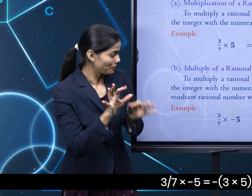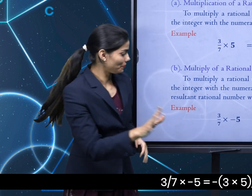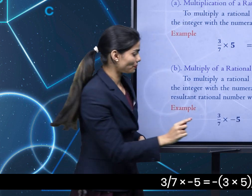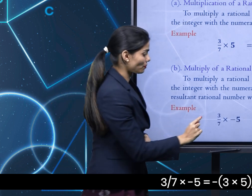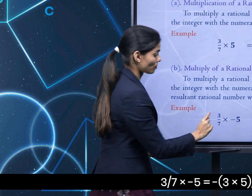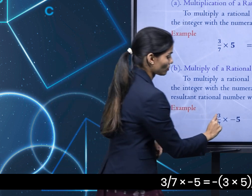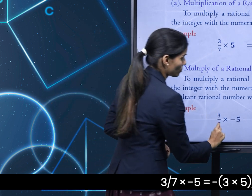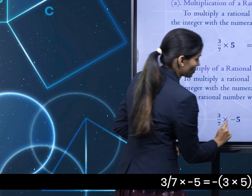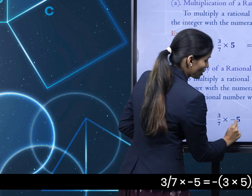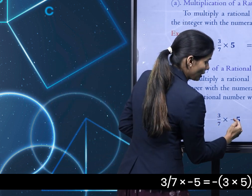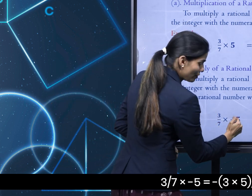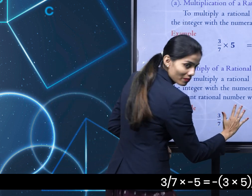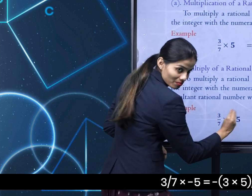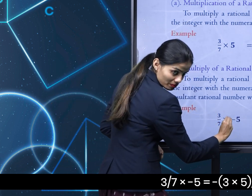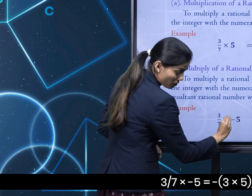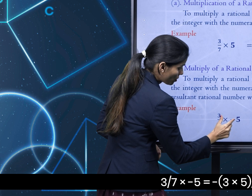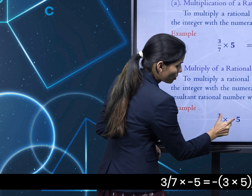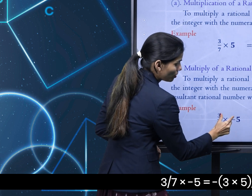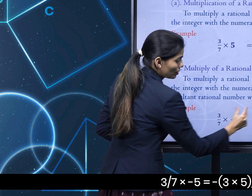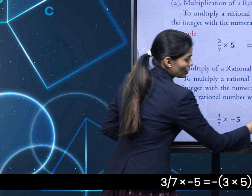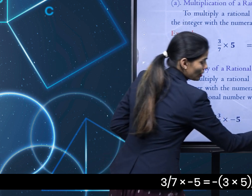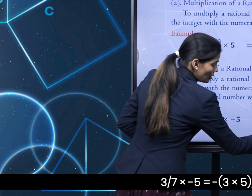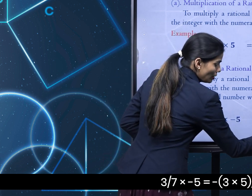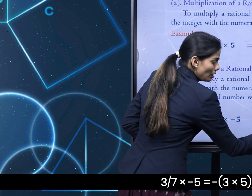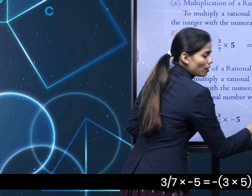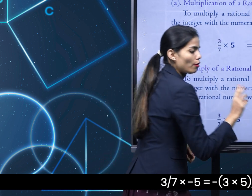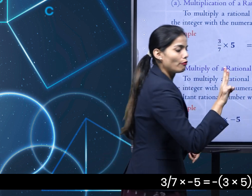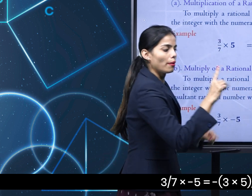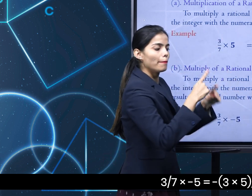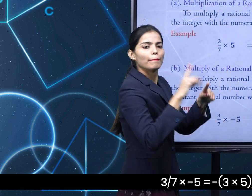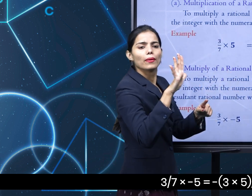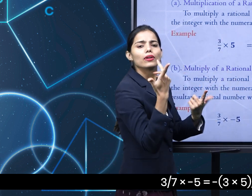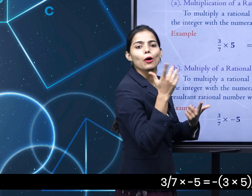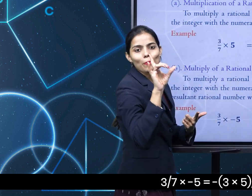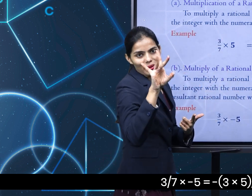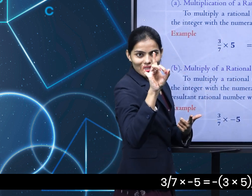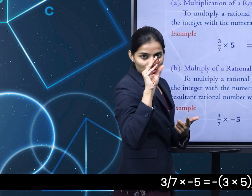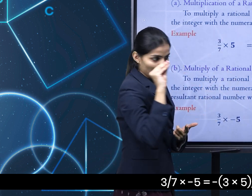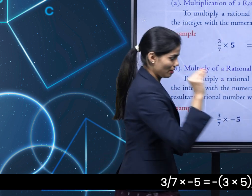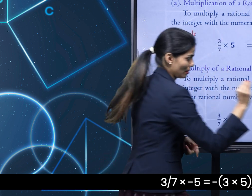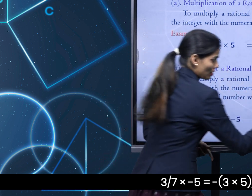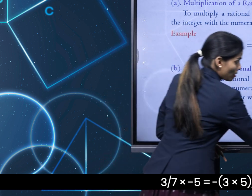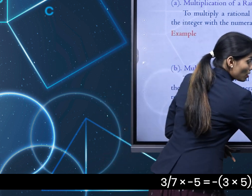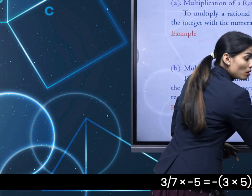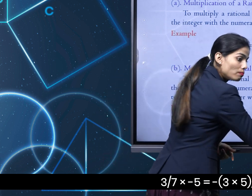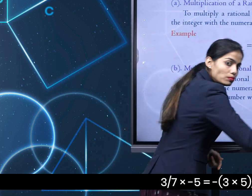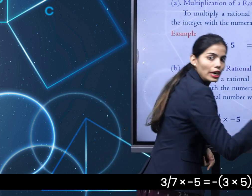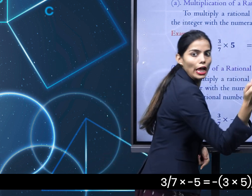is equal to minus 3 into 5 by 7 is equal to minus 15 by 7.